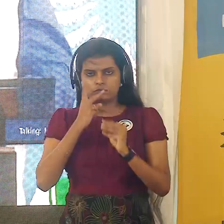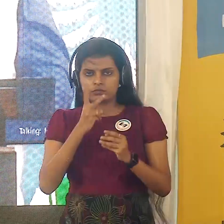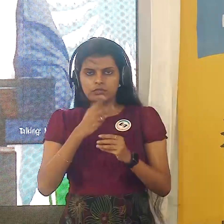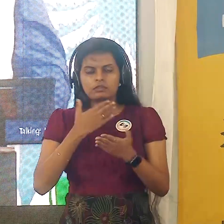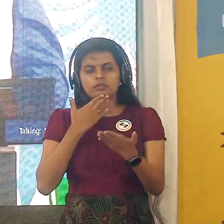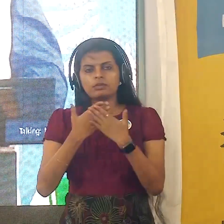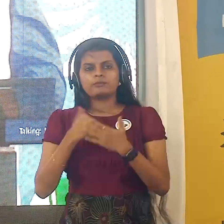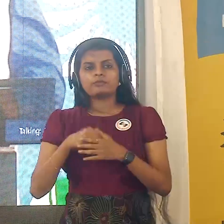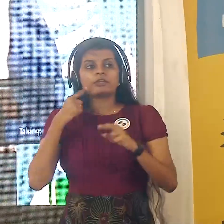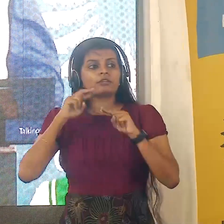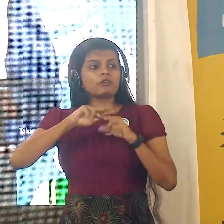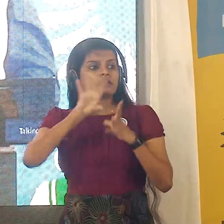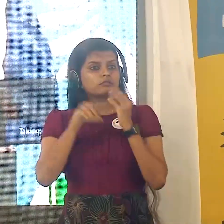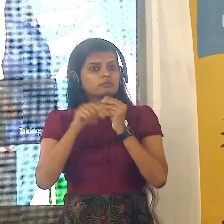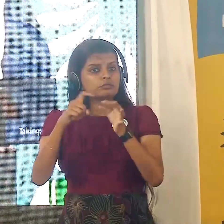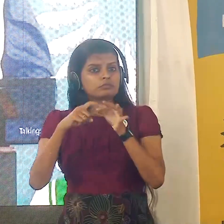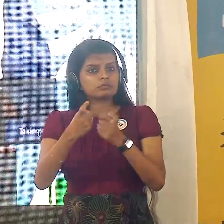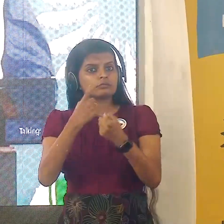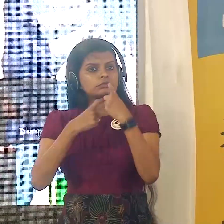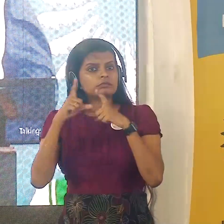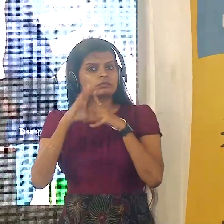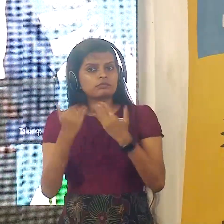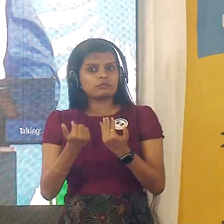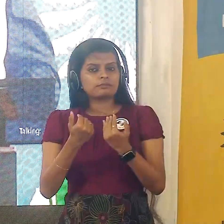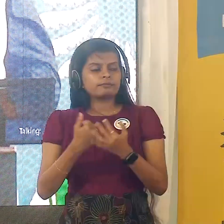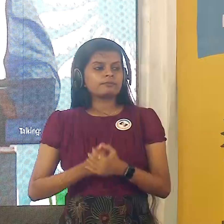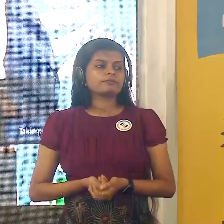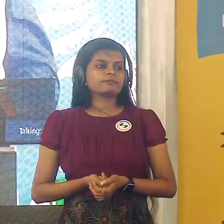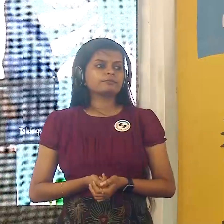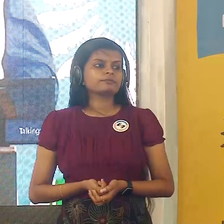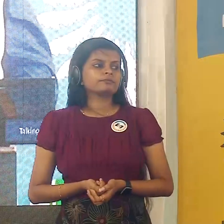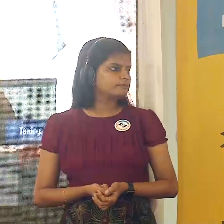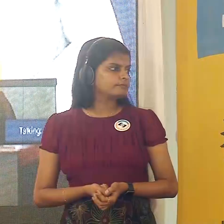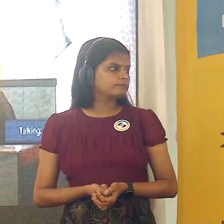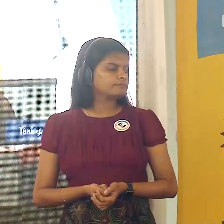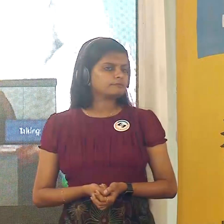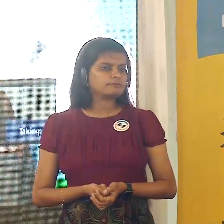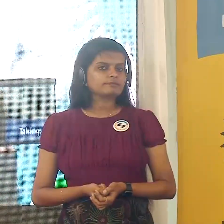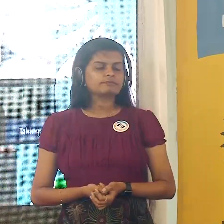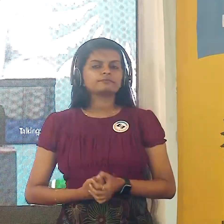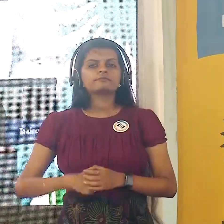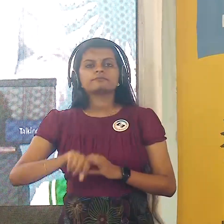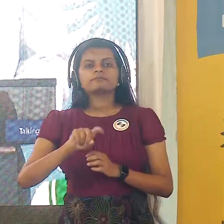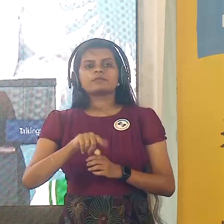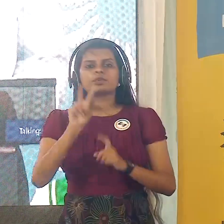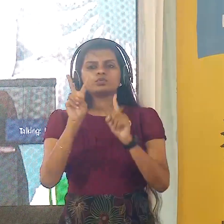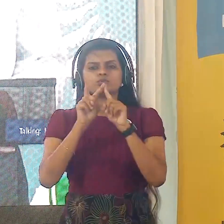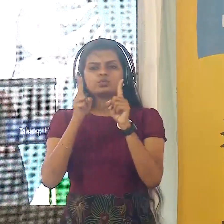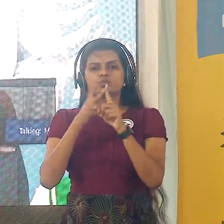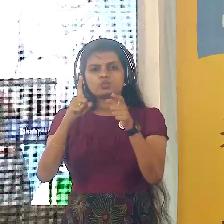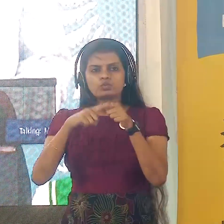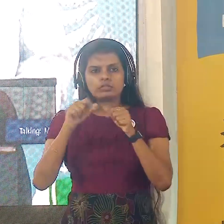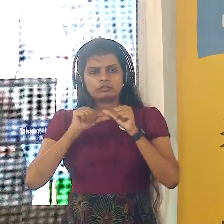you. In case there is any other question, I am willing to field those questions. I am going to respond to just 2